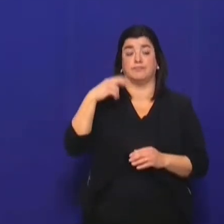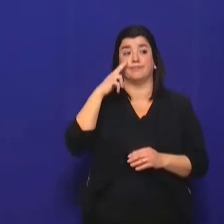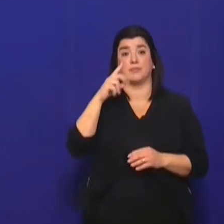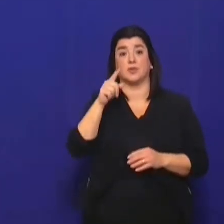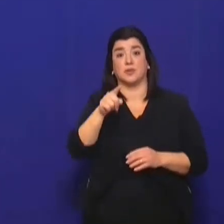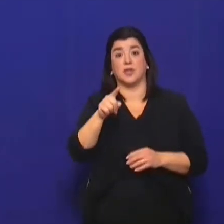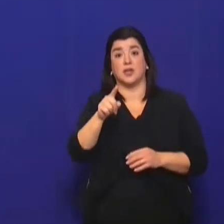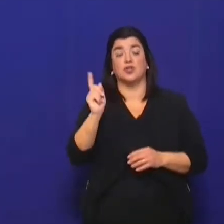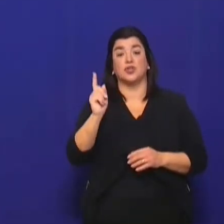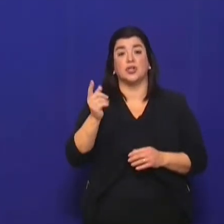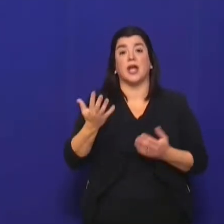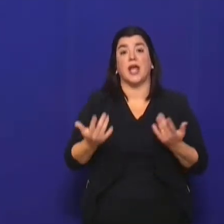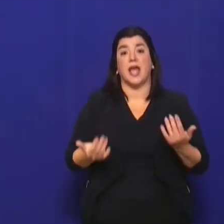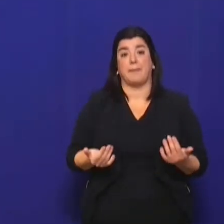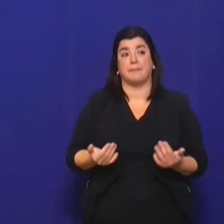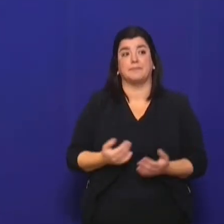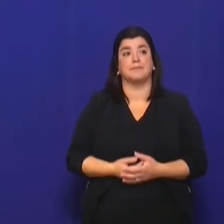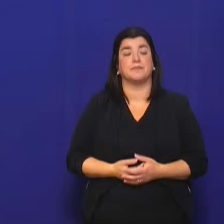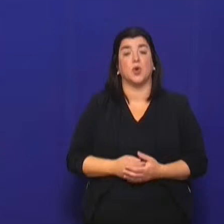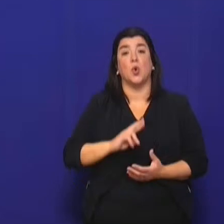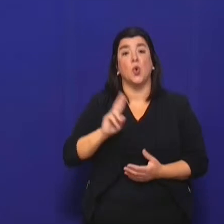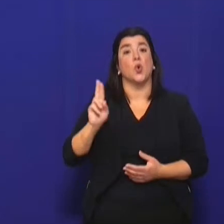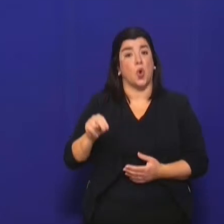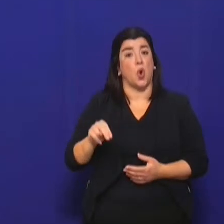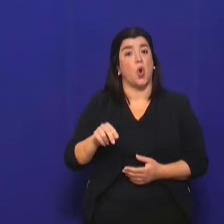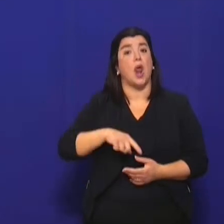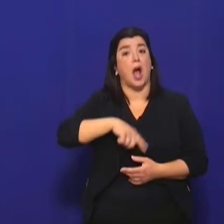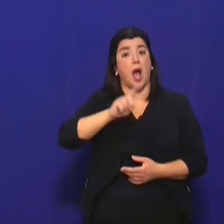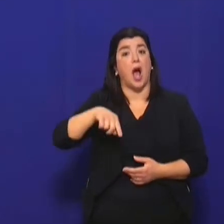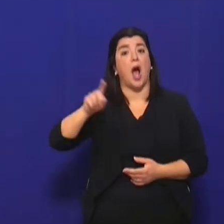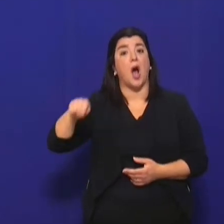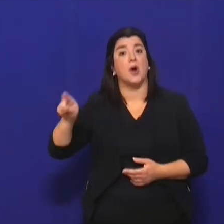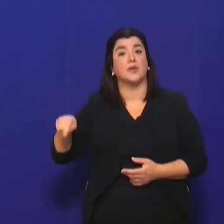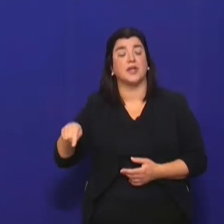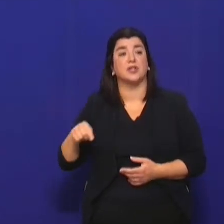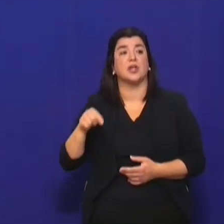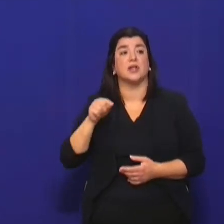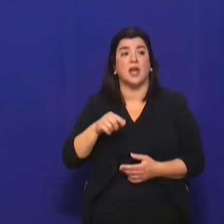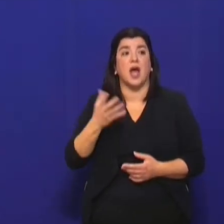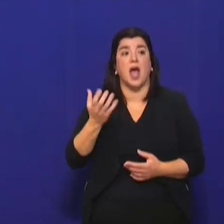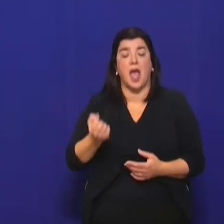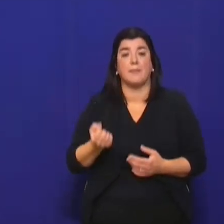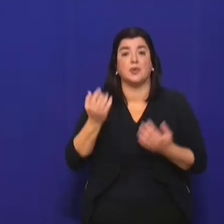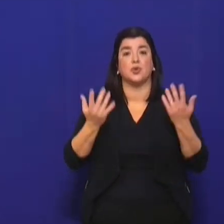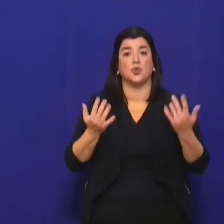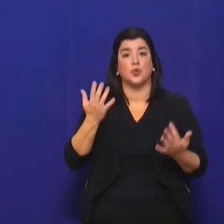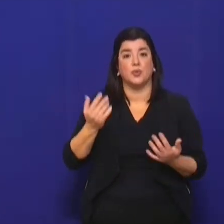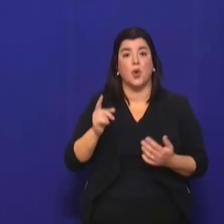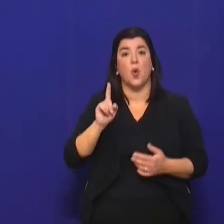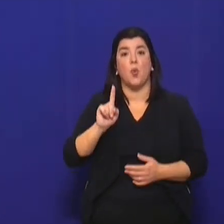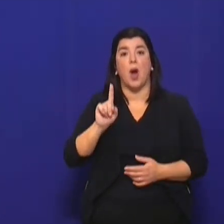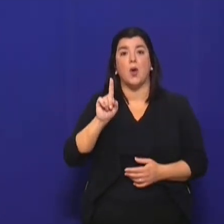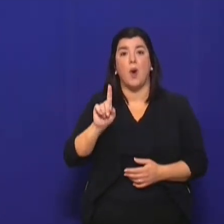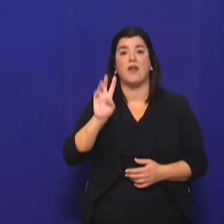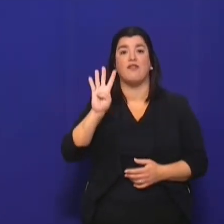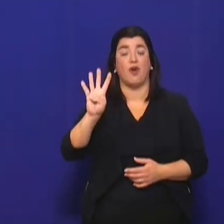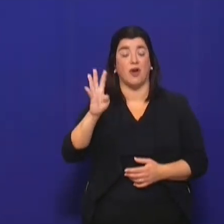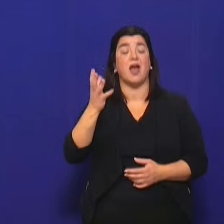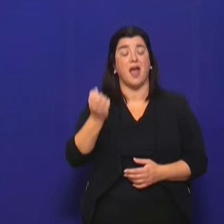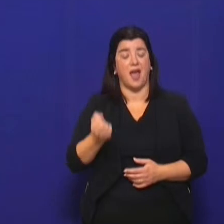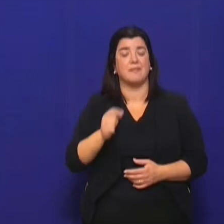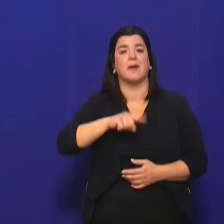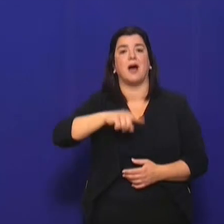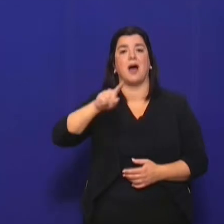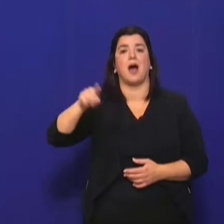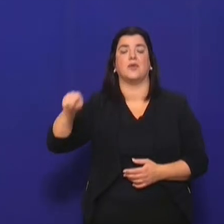ħafna fin-numru ta' każijiet li jkollna u anke Għawdex min-numru total ta' każijiet li għandna attivi għandna 114 cases li